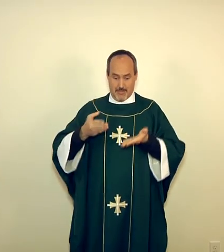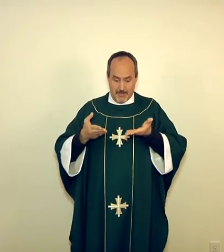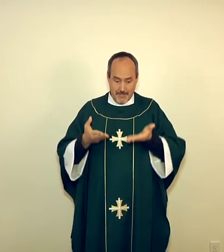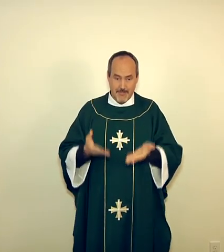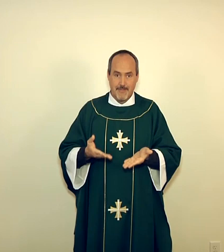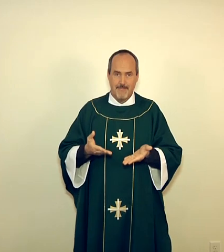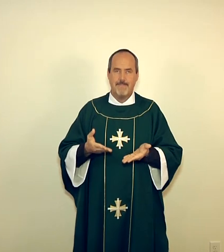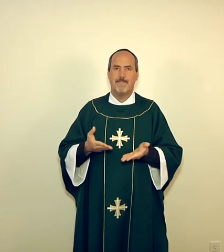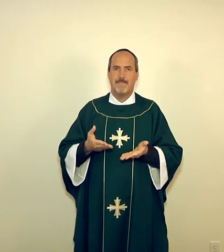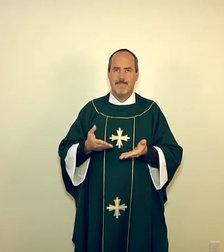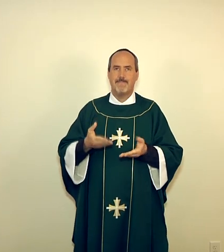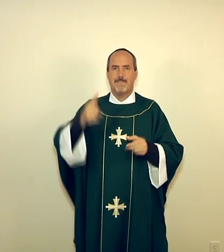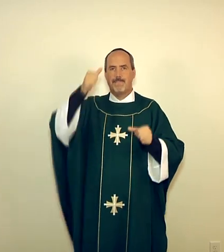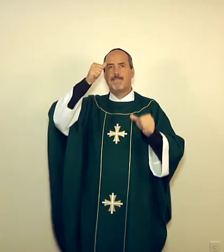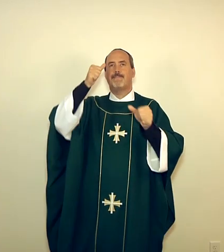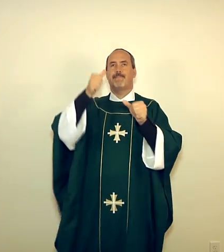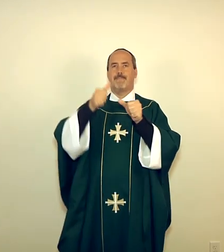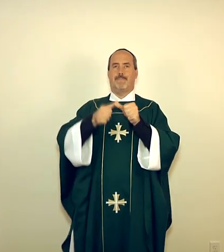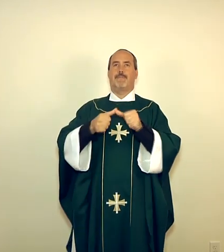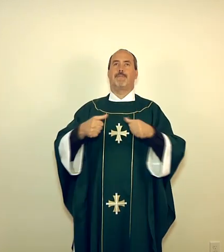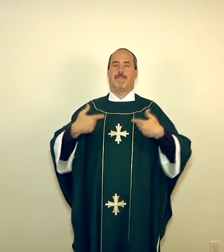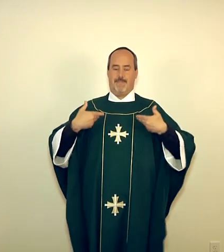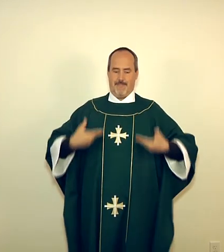Do this in memory of me."